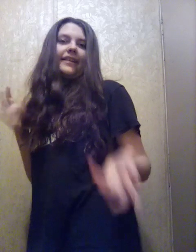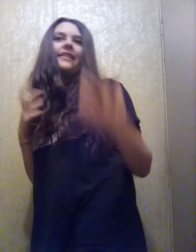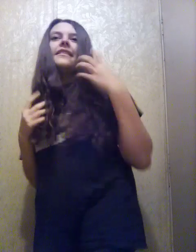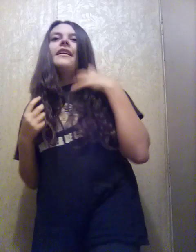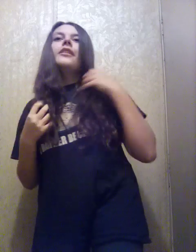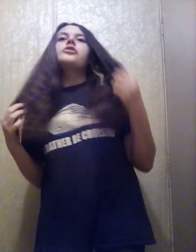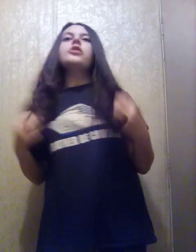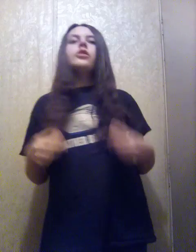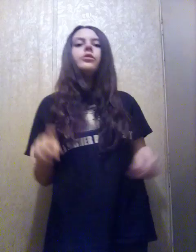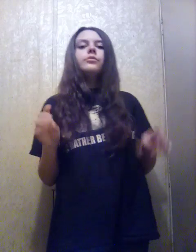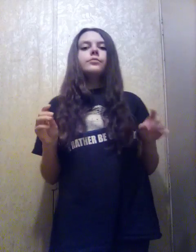Hi guys. So,